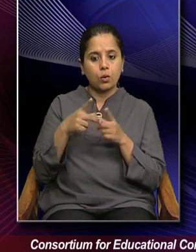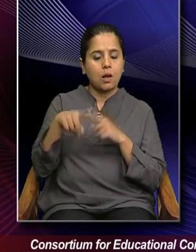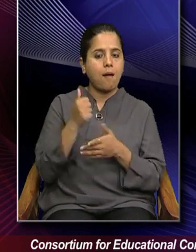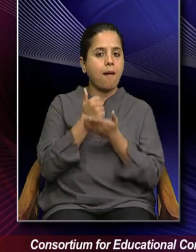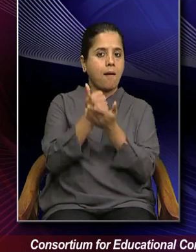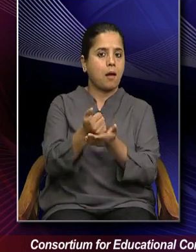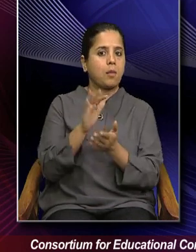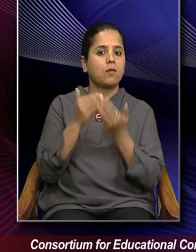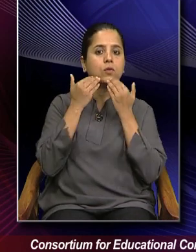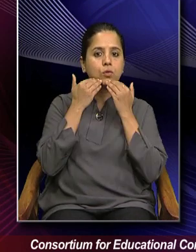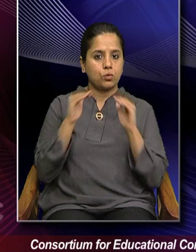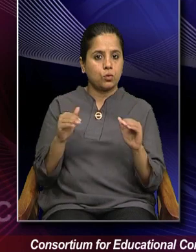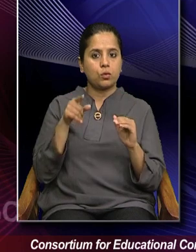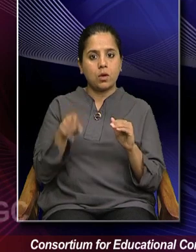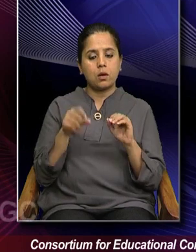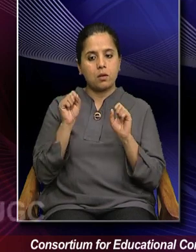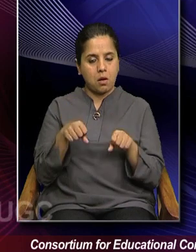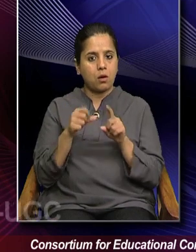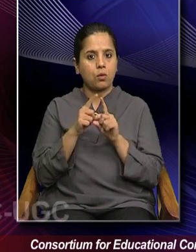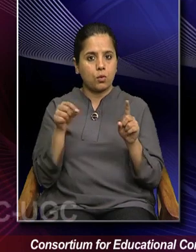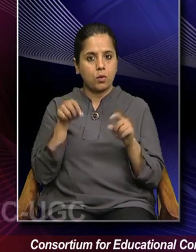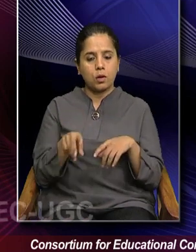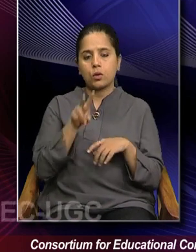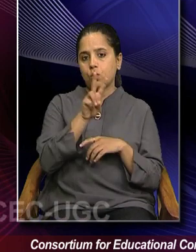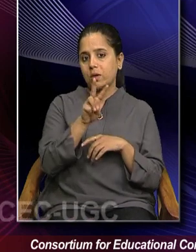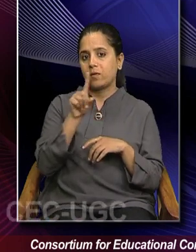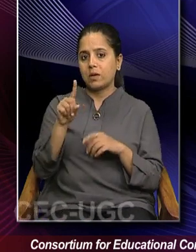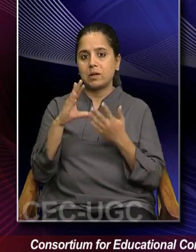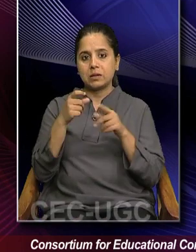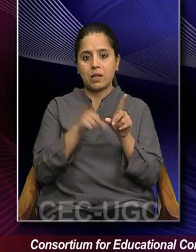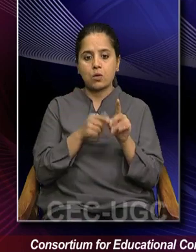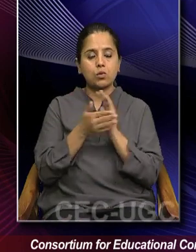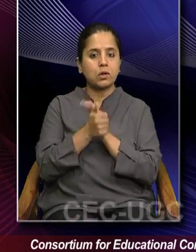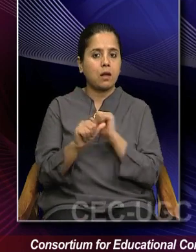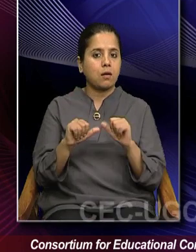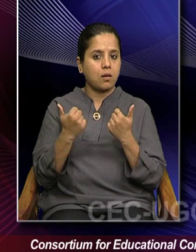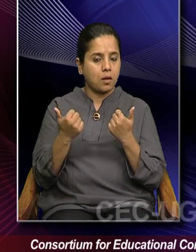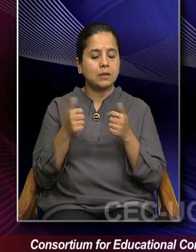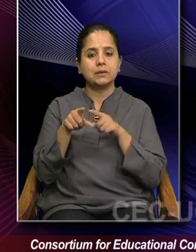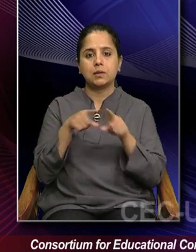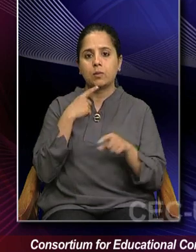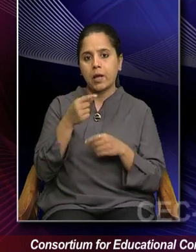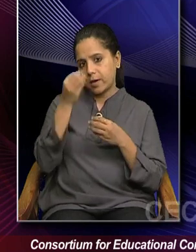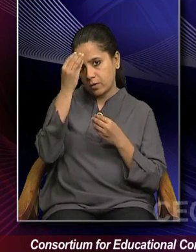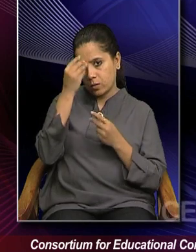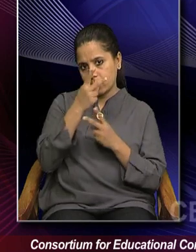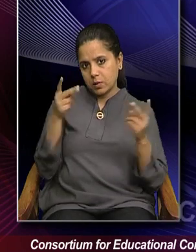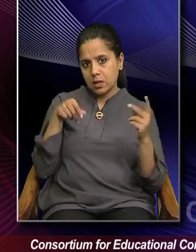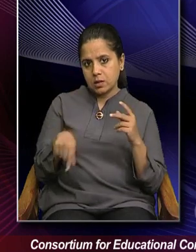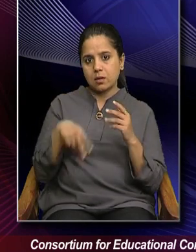the students develop the 21st century skills like information